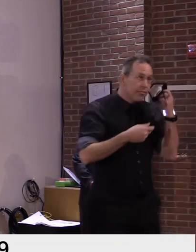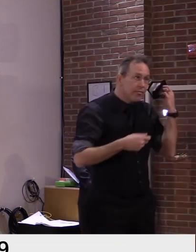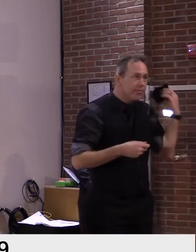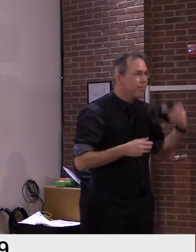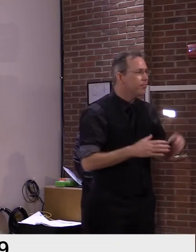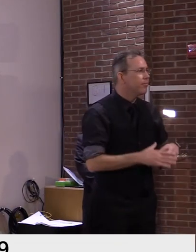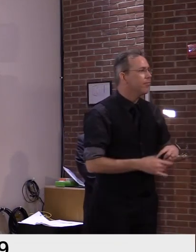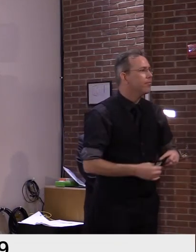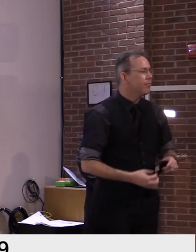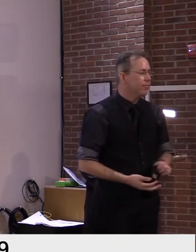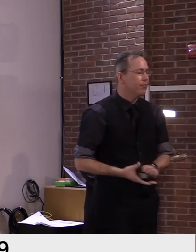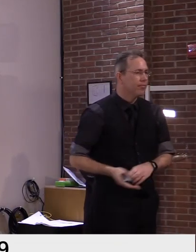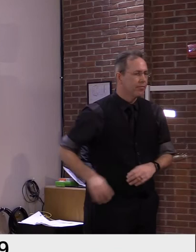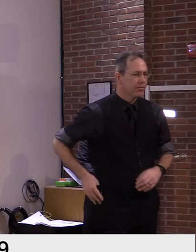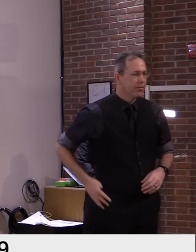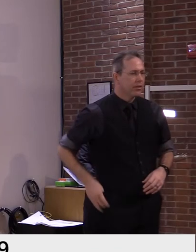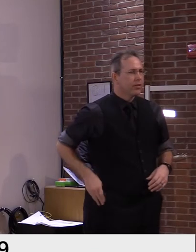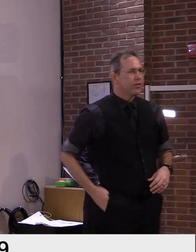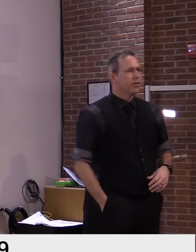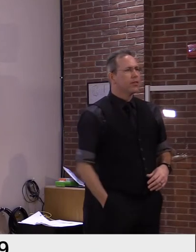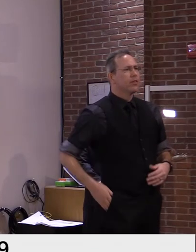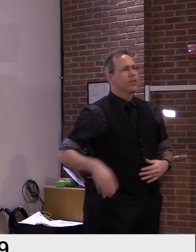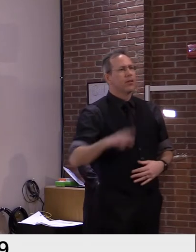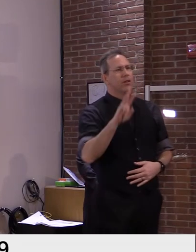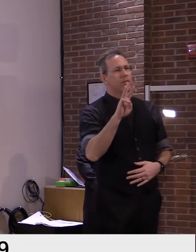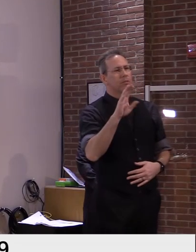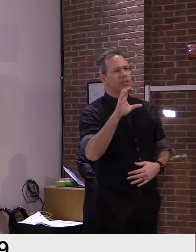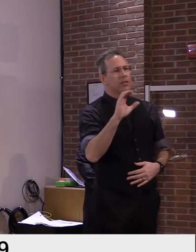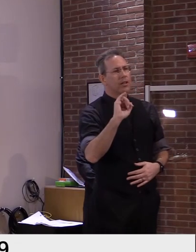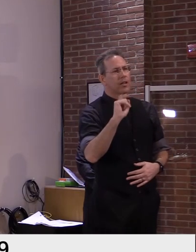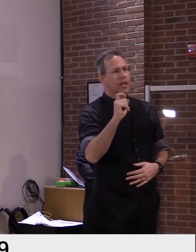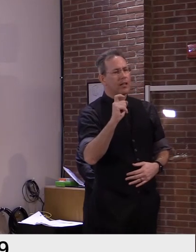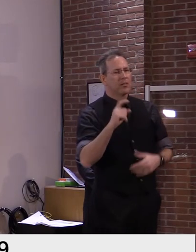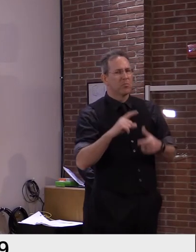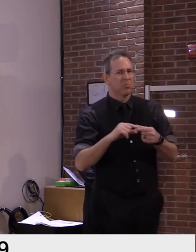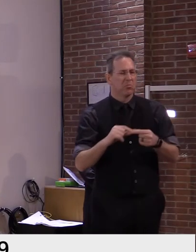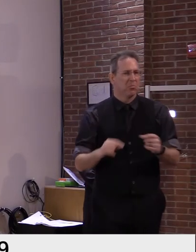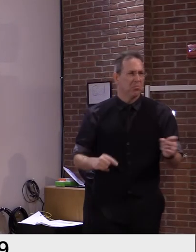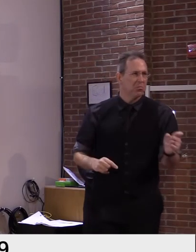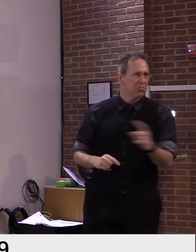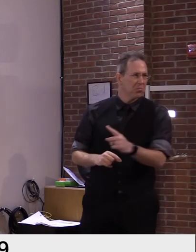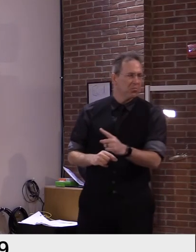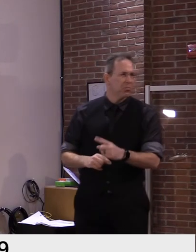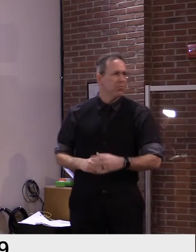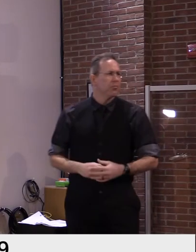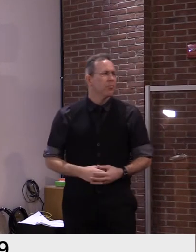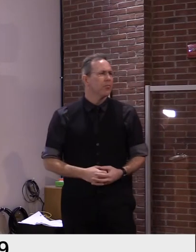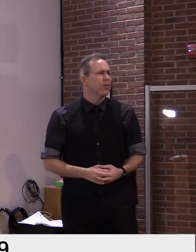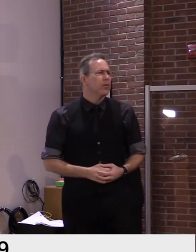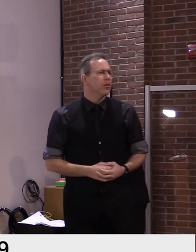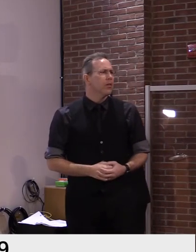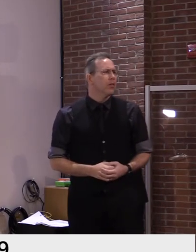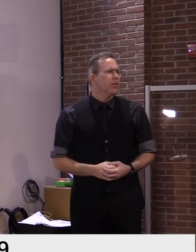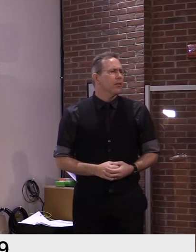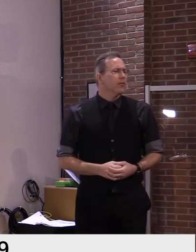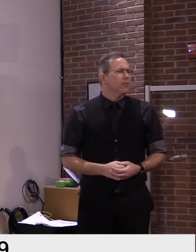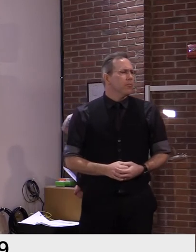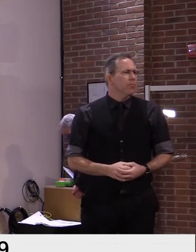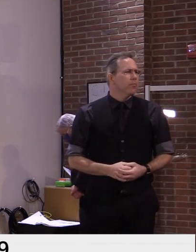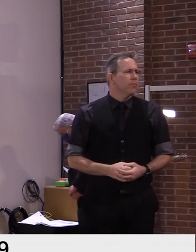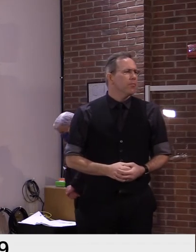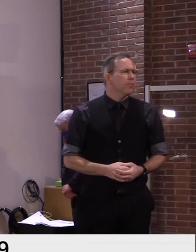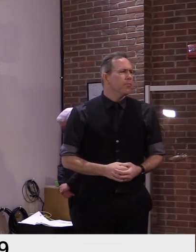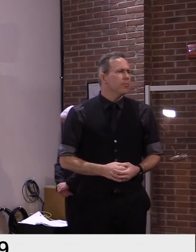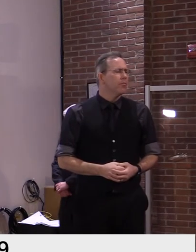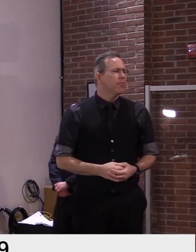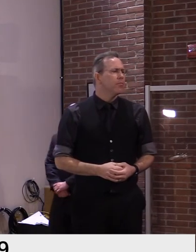WCAX. Hello. We've been getting several questions from Vermonters who've gotten vaccines at three different Walgreens locations. They were given the Pfizer shot